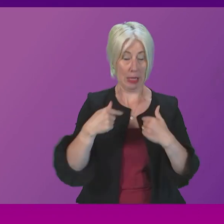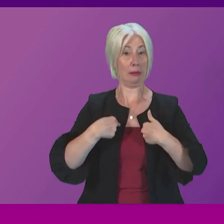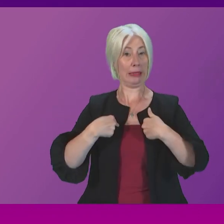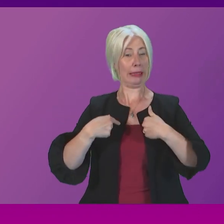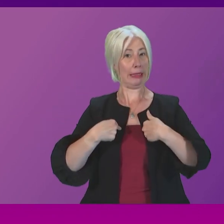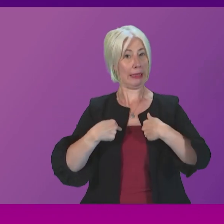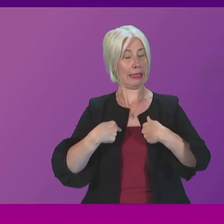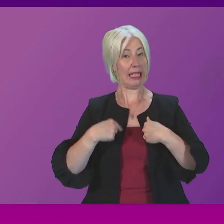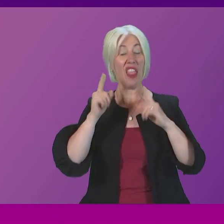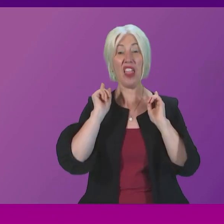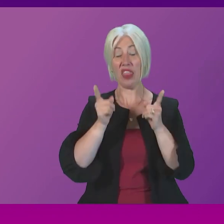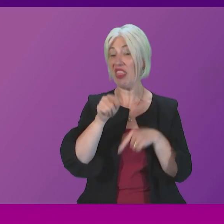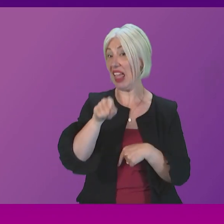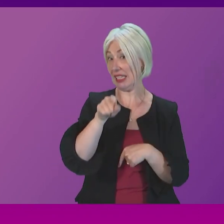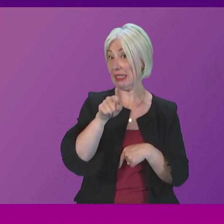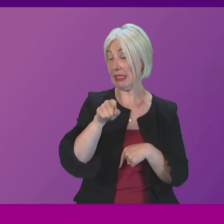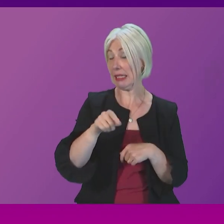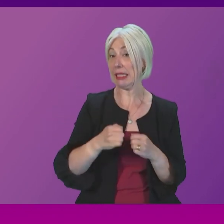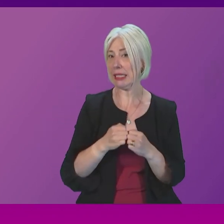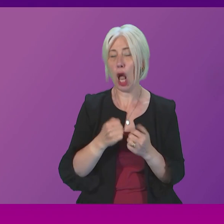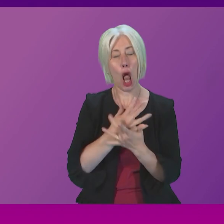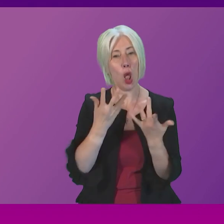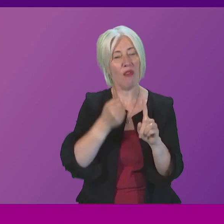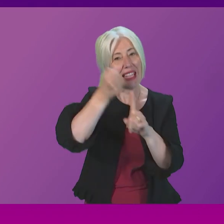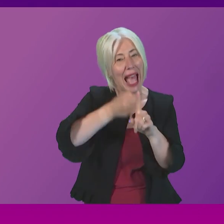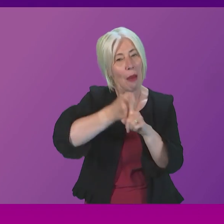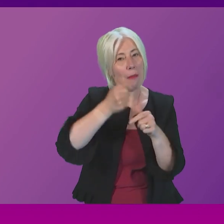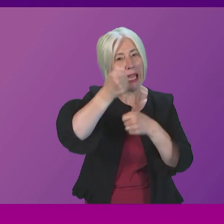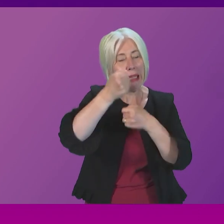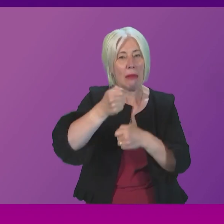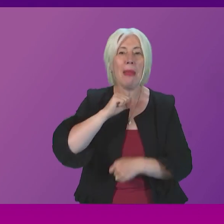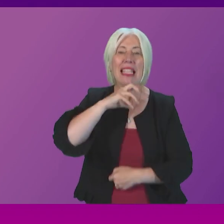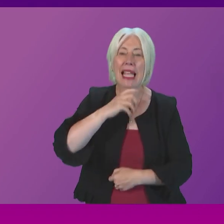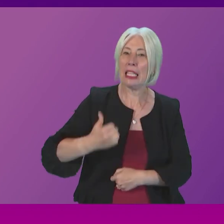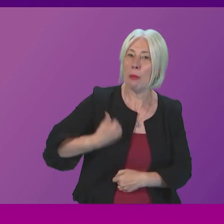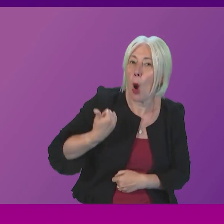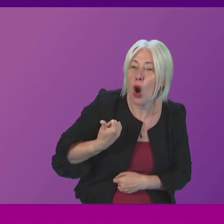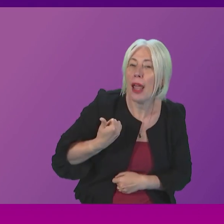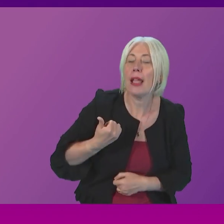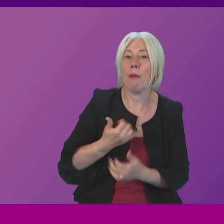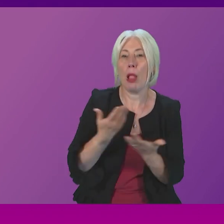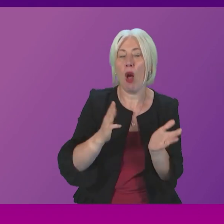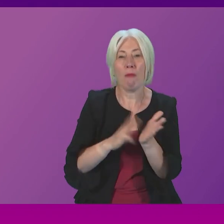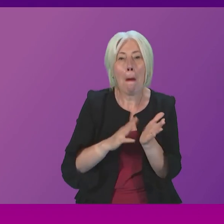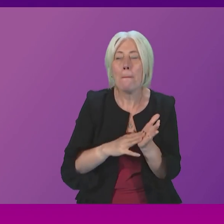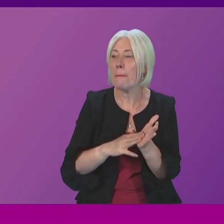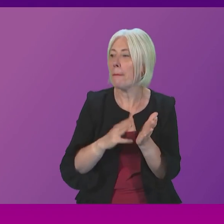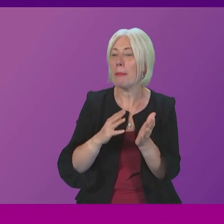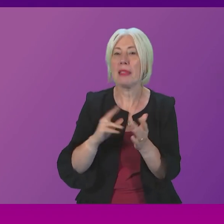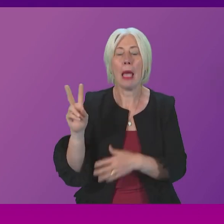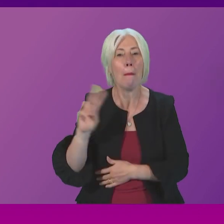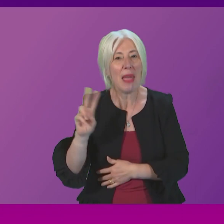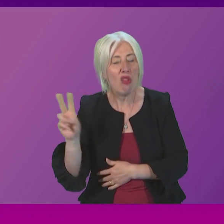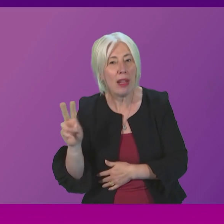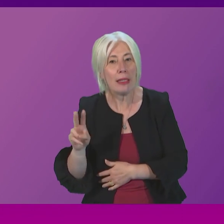I think that's the issue, is a lot of our campaigning is done on a Saturday morning, when a lot of mums and parents